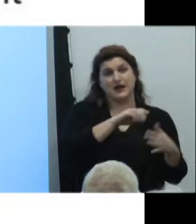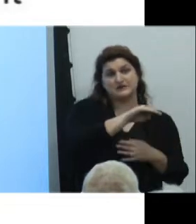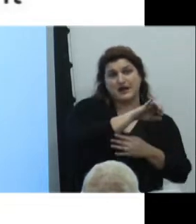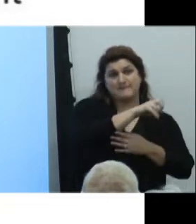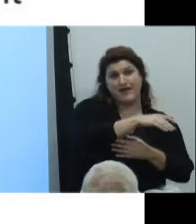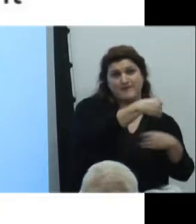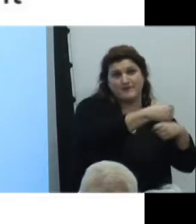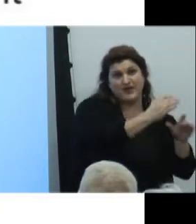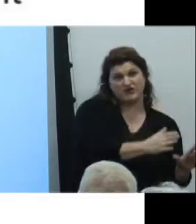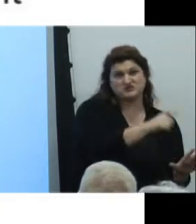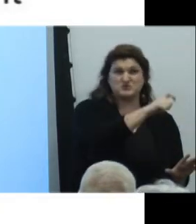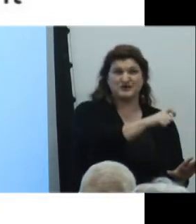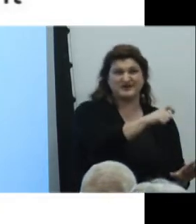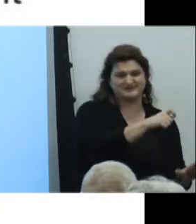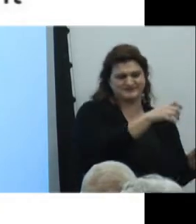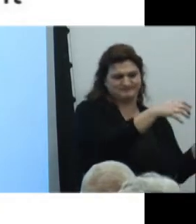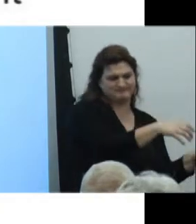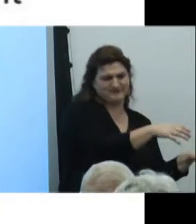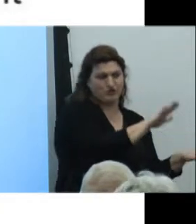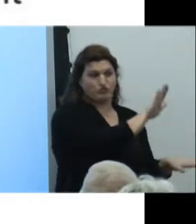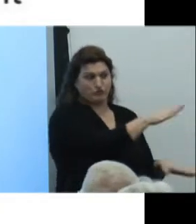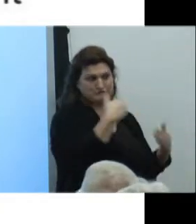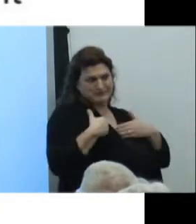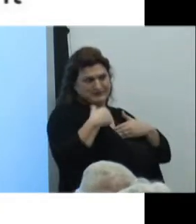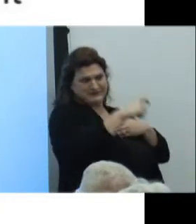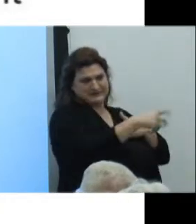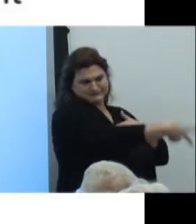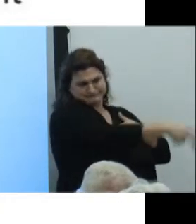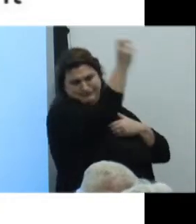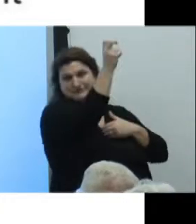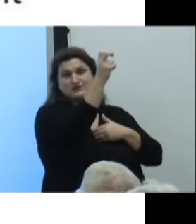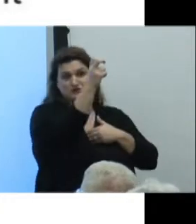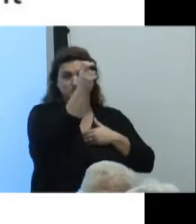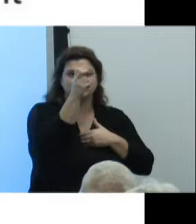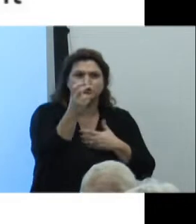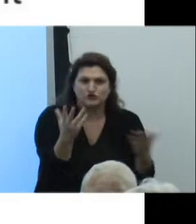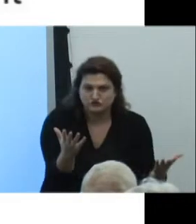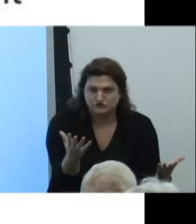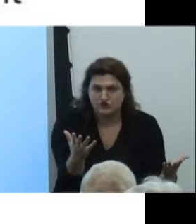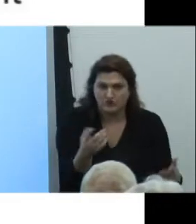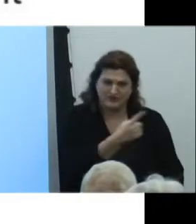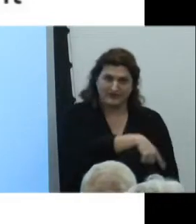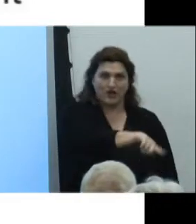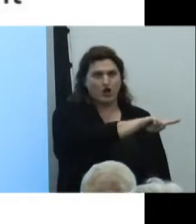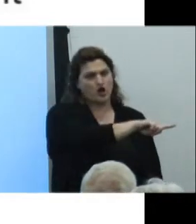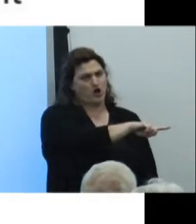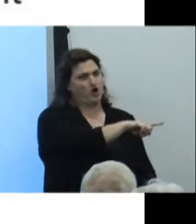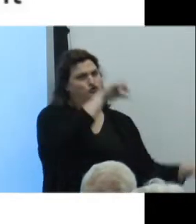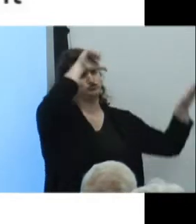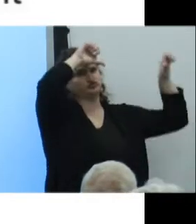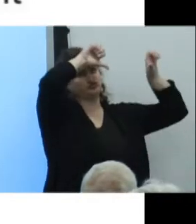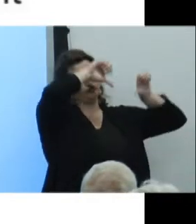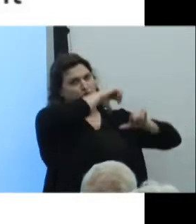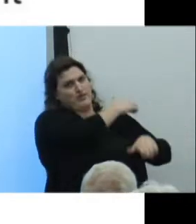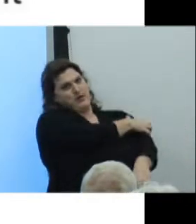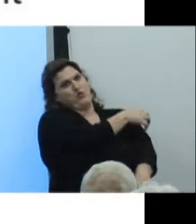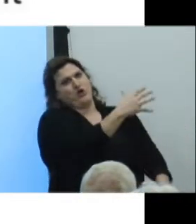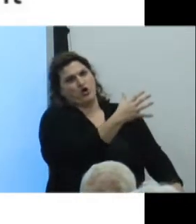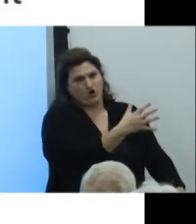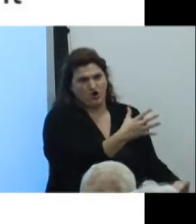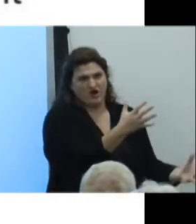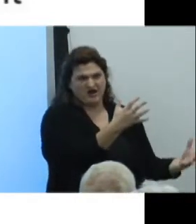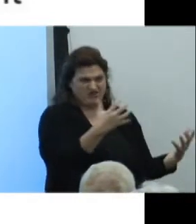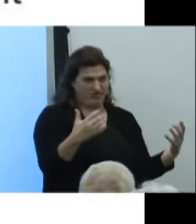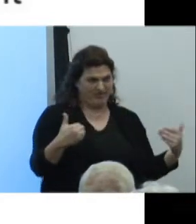makers. Okay, so the argument is super drunk on power, because right, that's what we're talking about. We're talking about